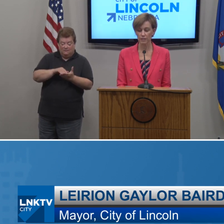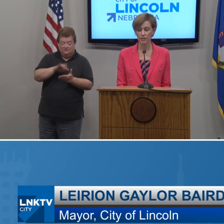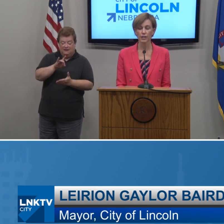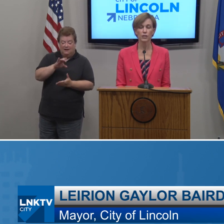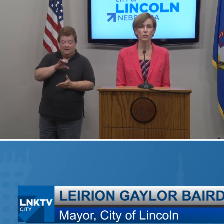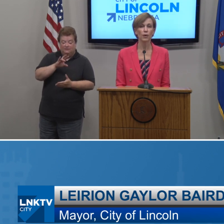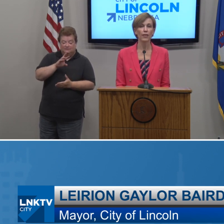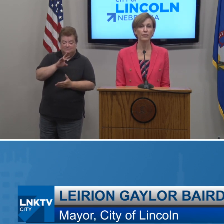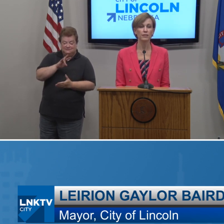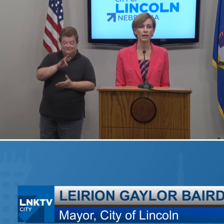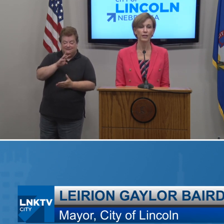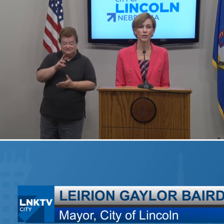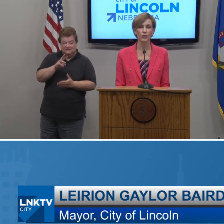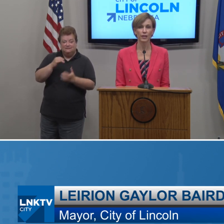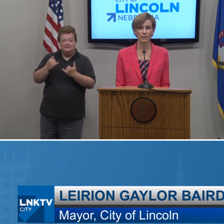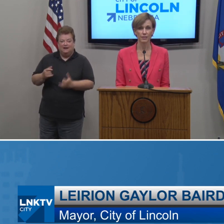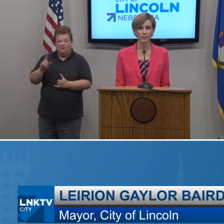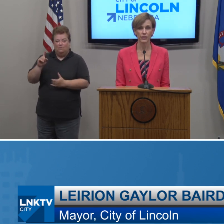1,876 to